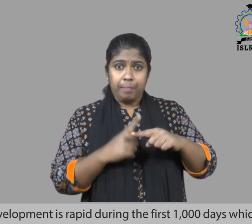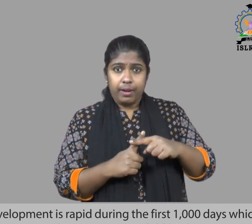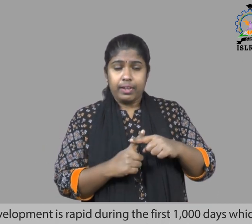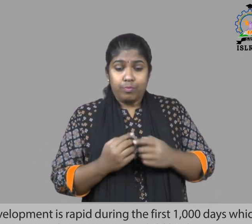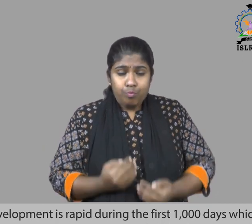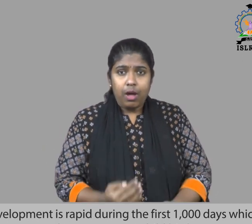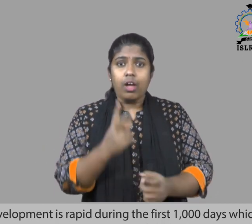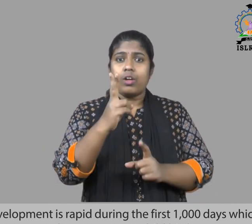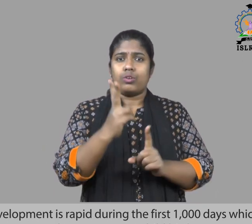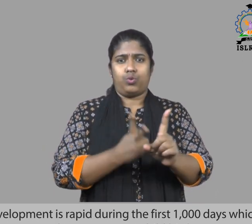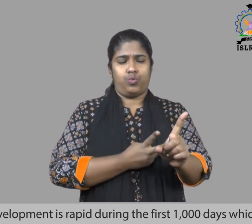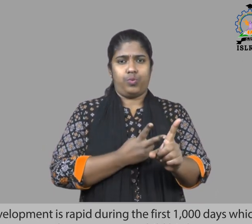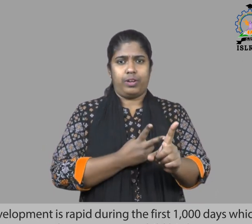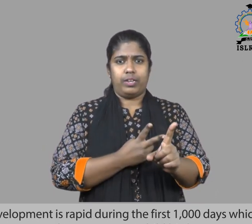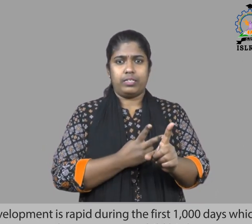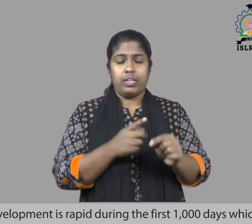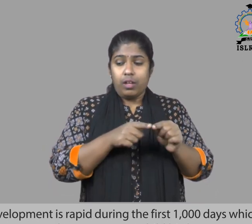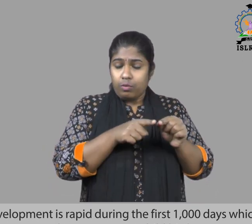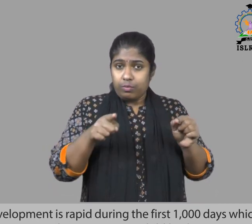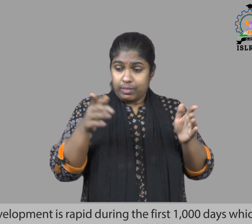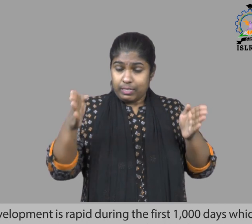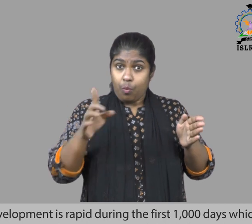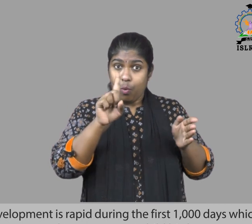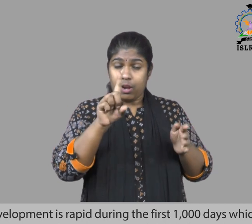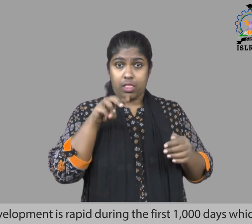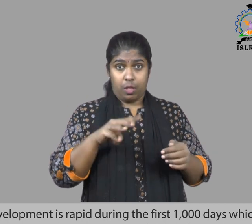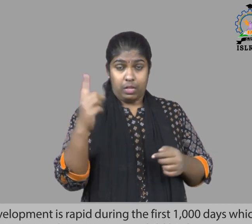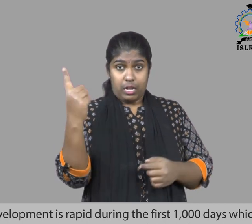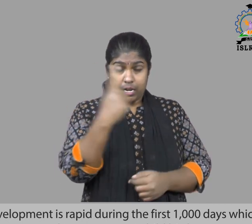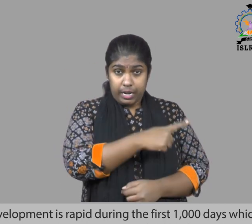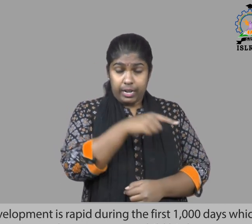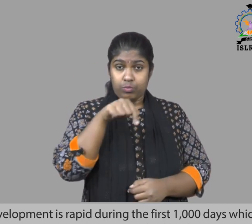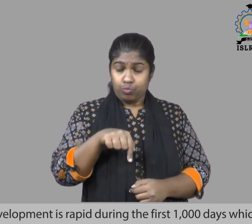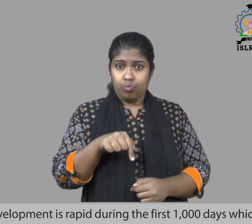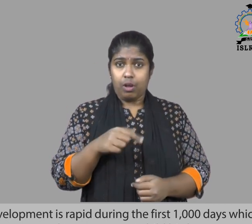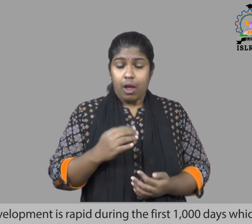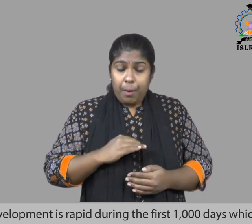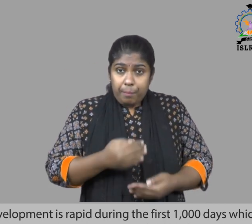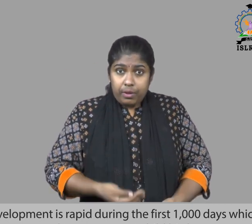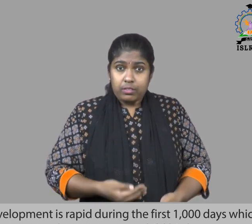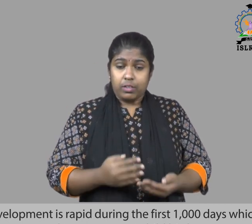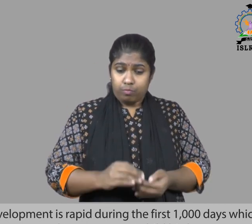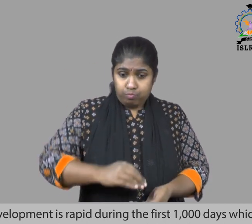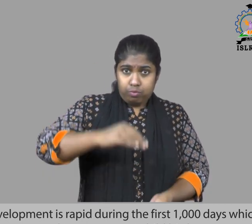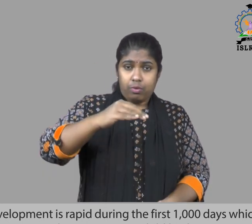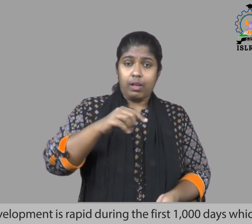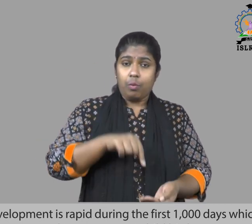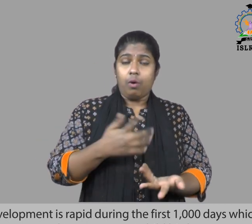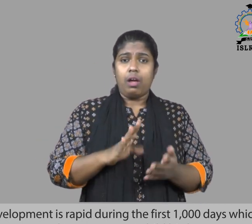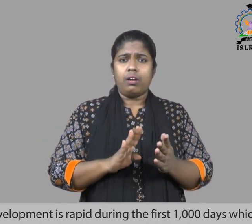days, which includes period of pregnancy and 2 years post childbirth.